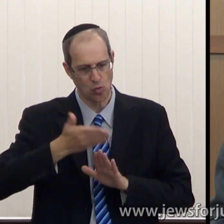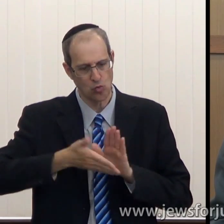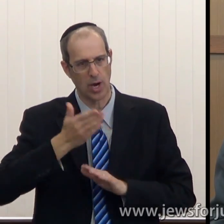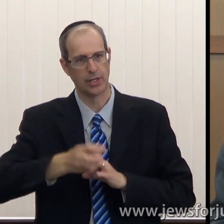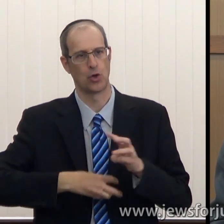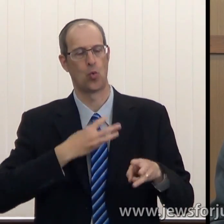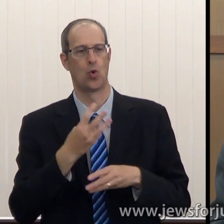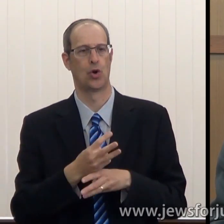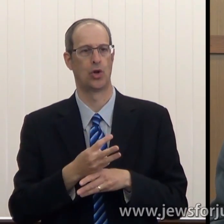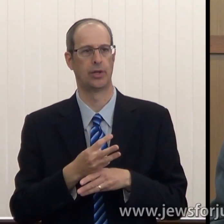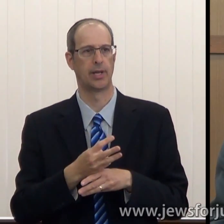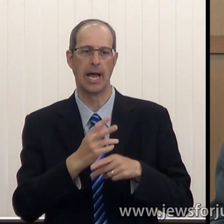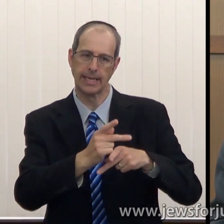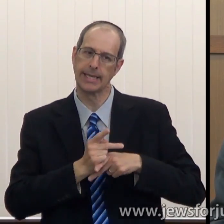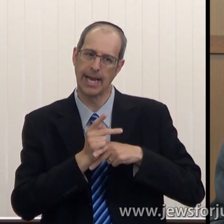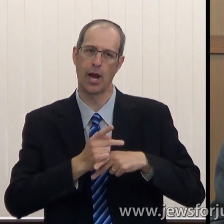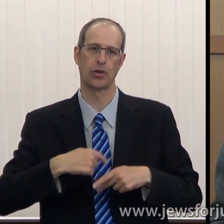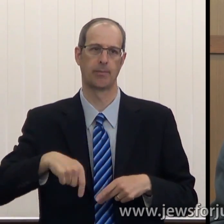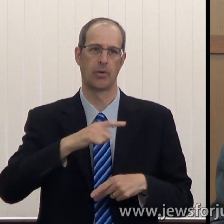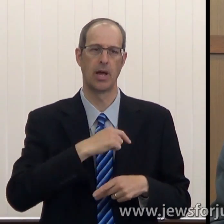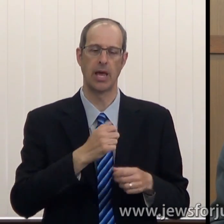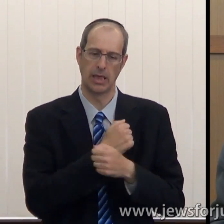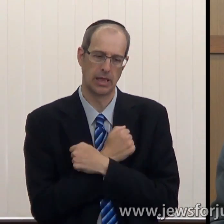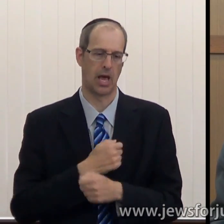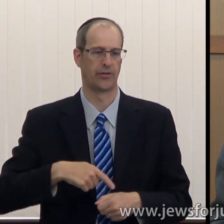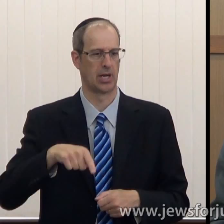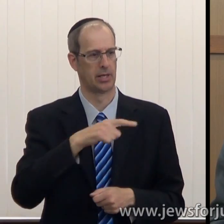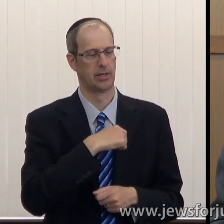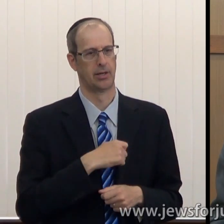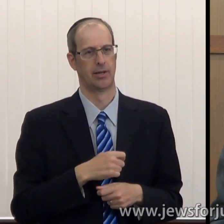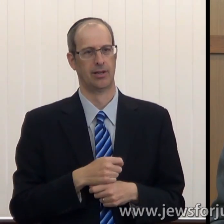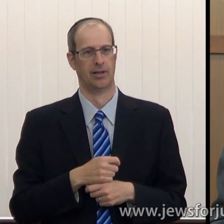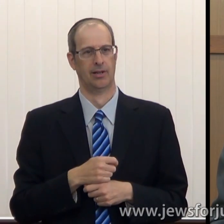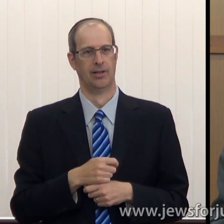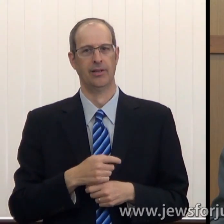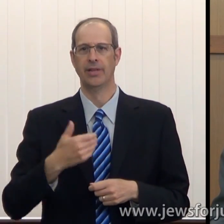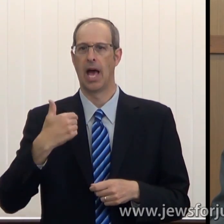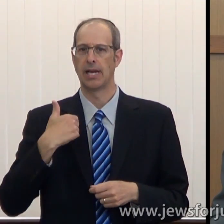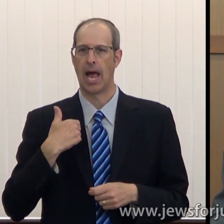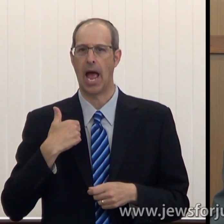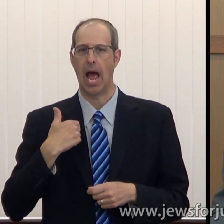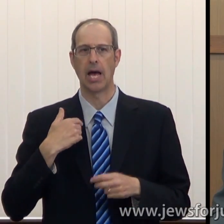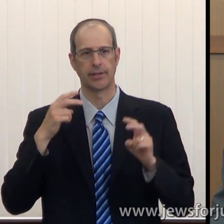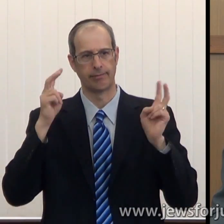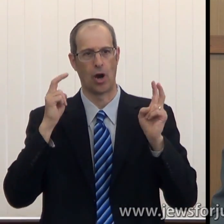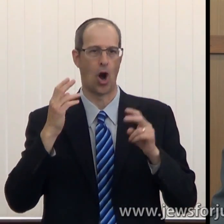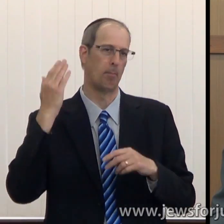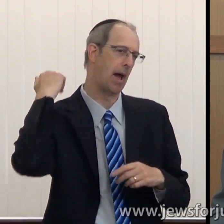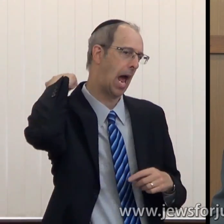world, that cares about us, that loves us, that has our back.